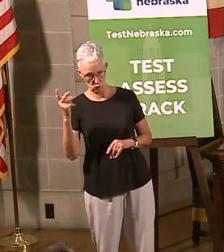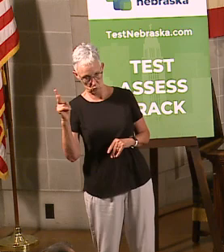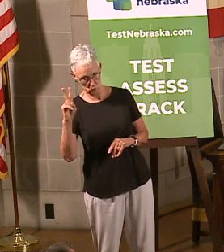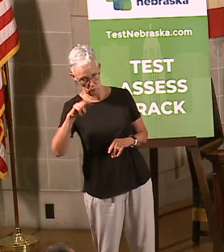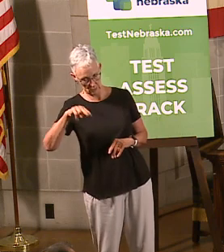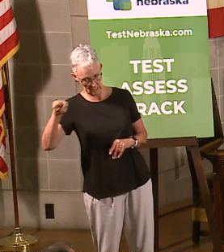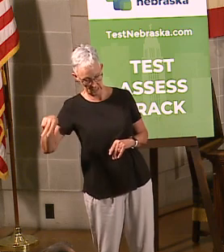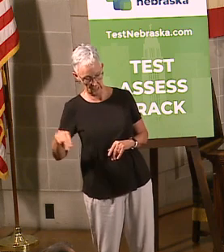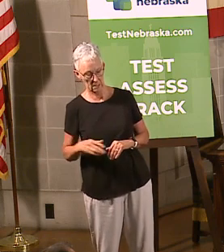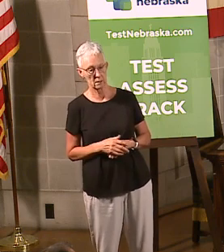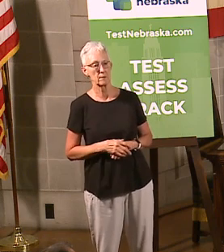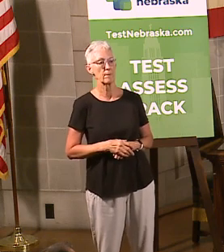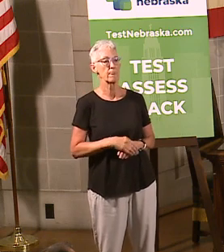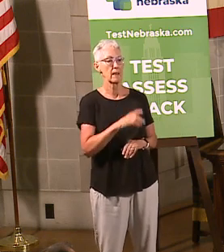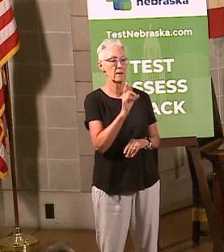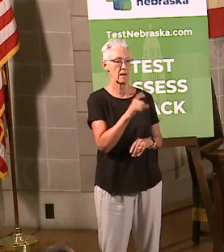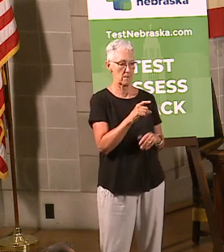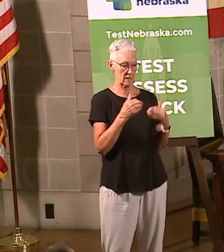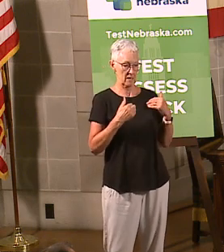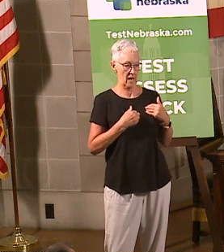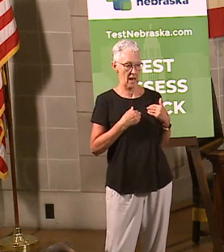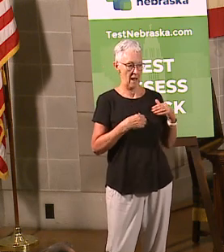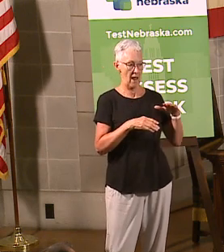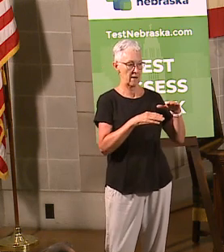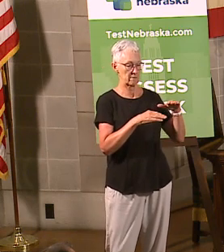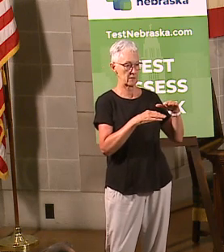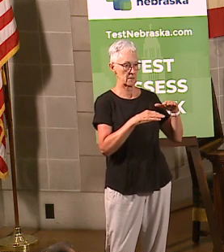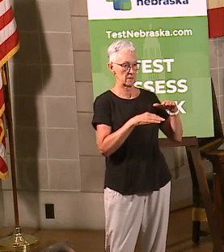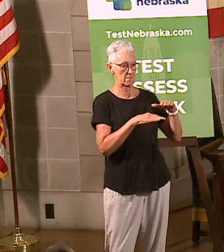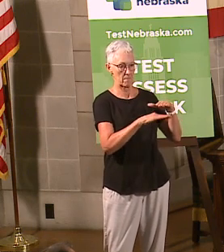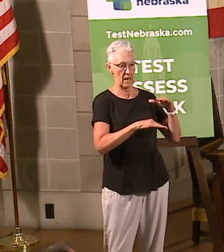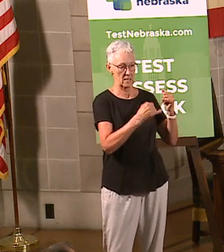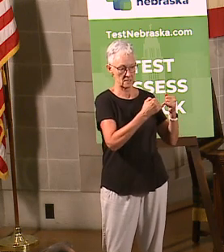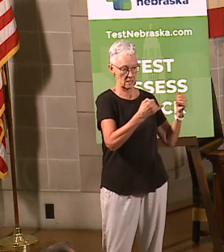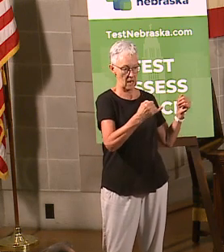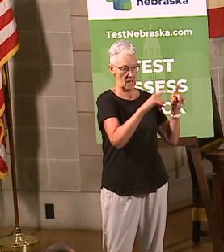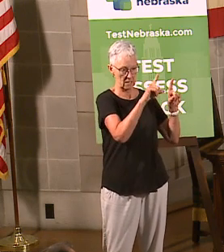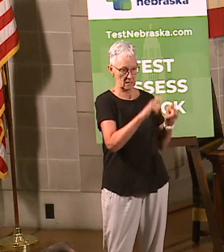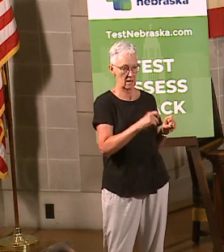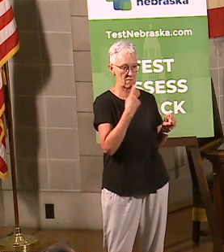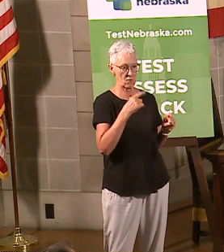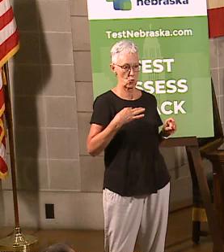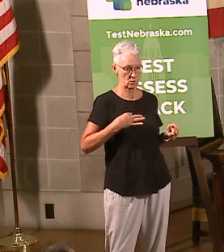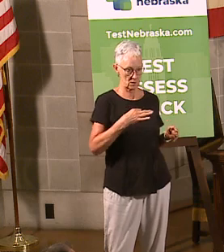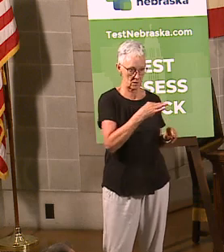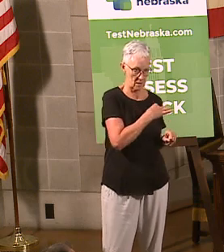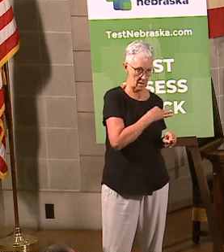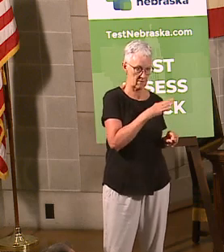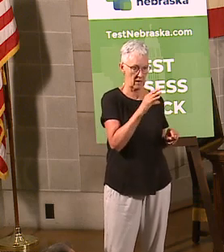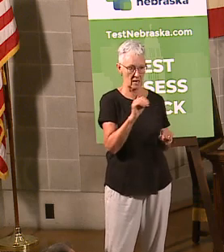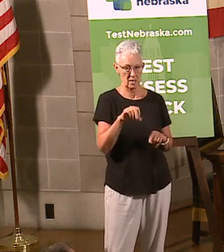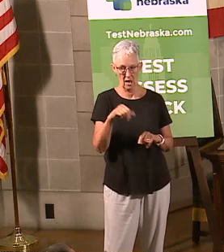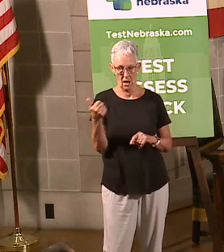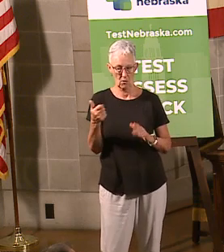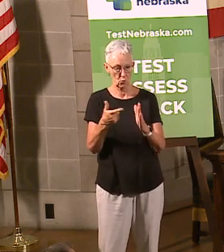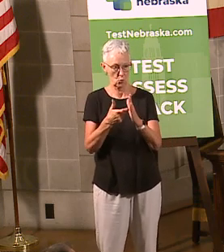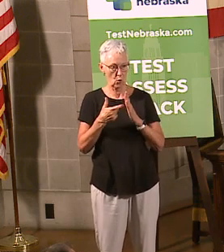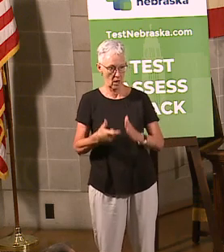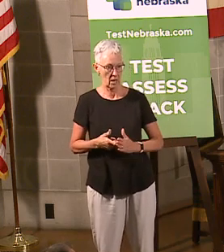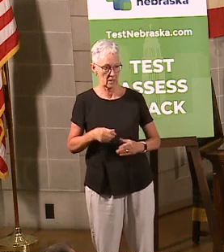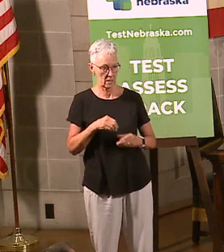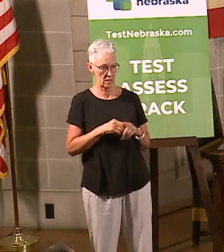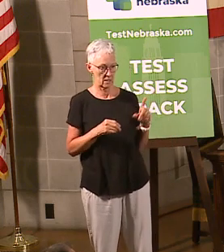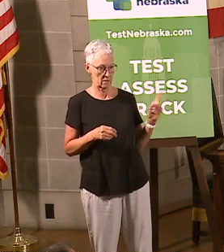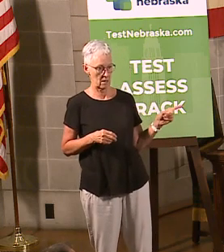complete baseline testing on their staff and other criteria that are that are in the phasing guidance. So